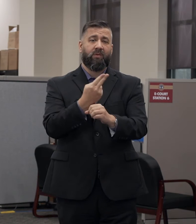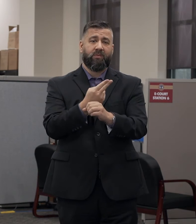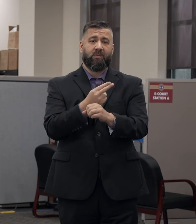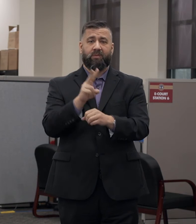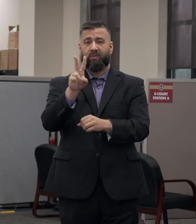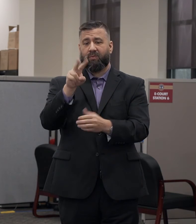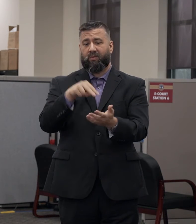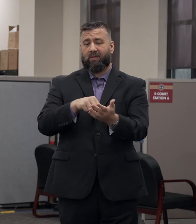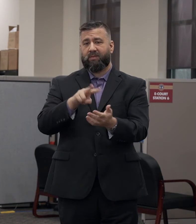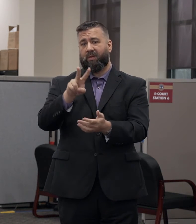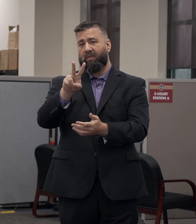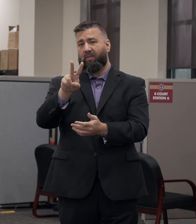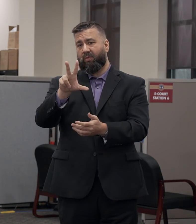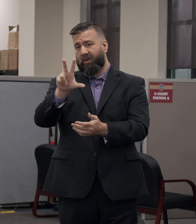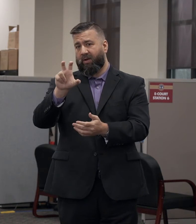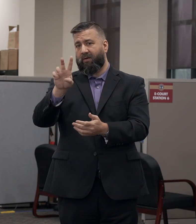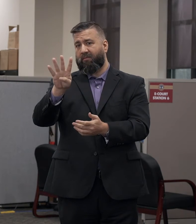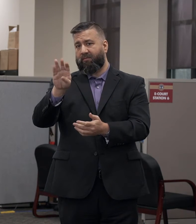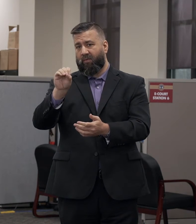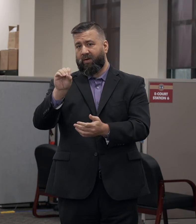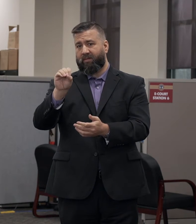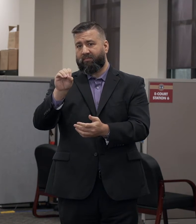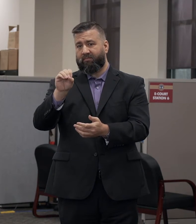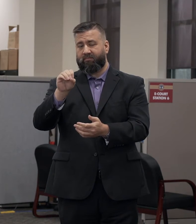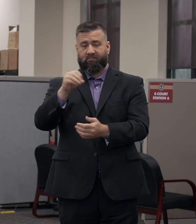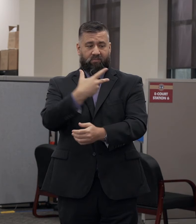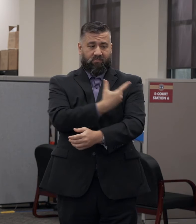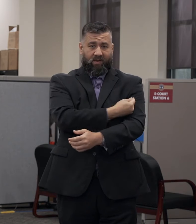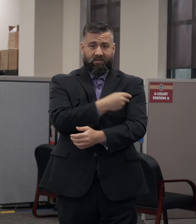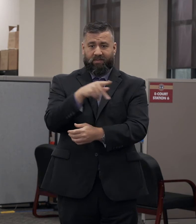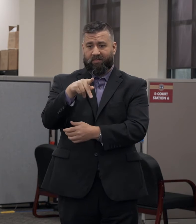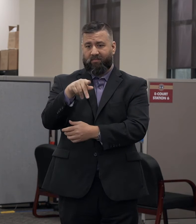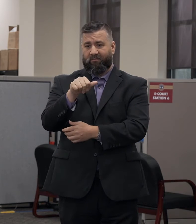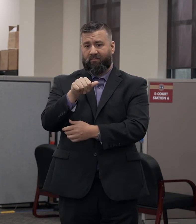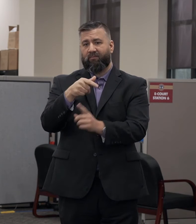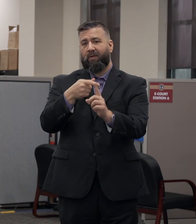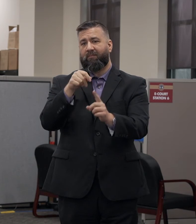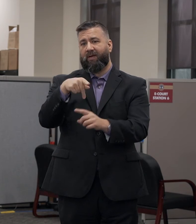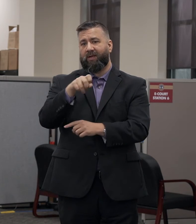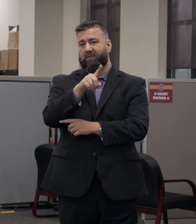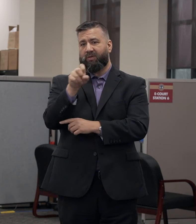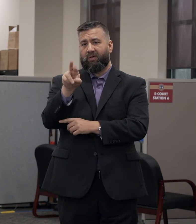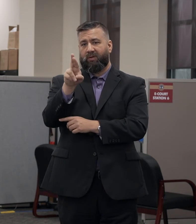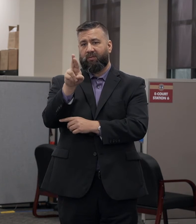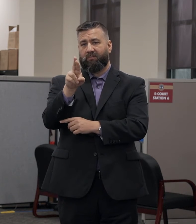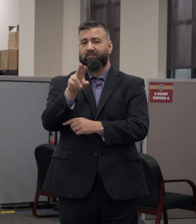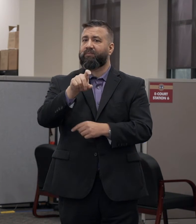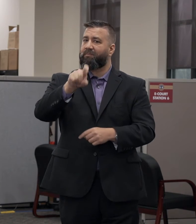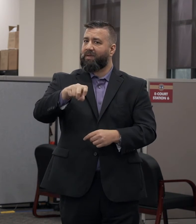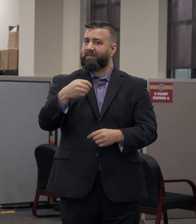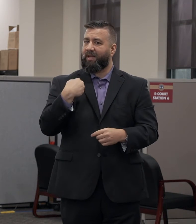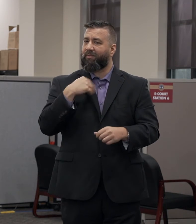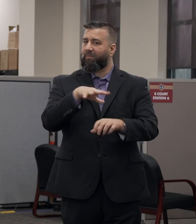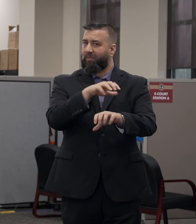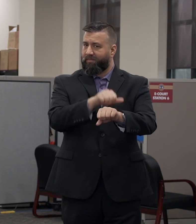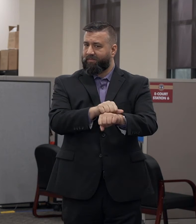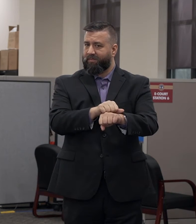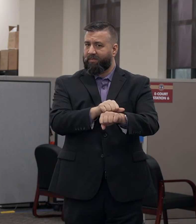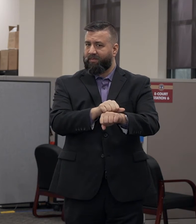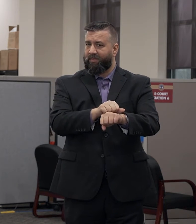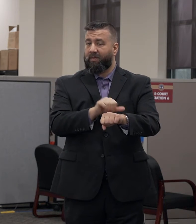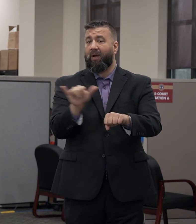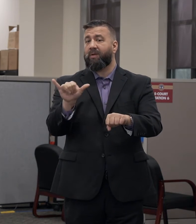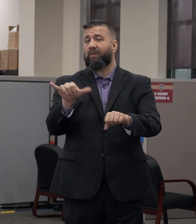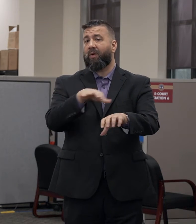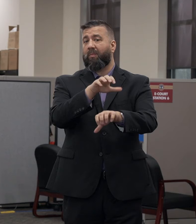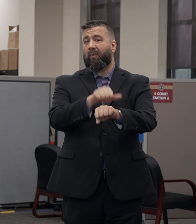2,340 Pfizer doses of vaccine. No walk-ups will be accepted. Vaccination will be by appointments, and appointments for